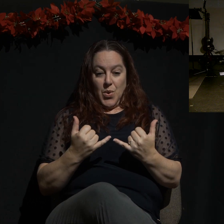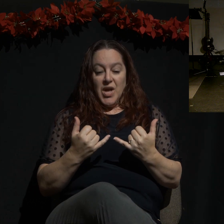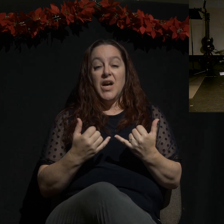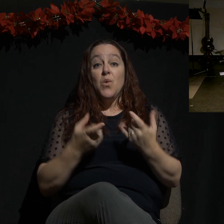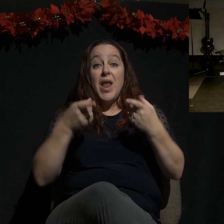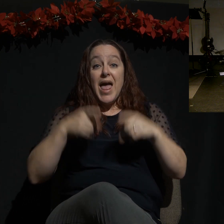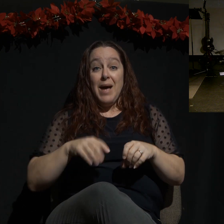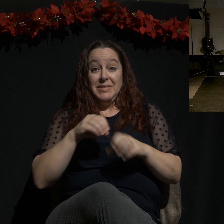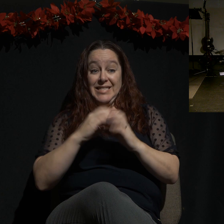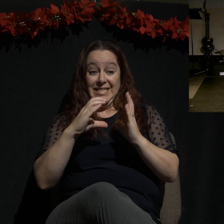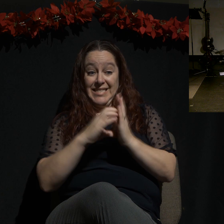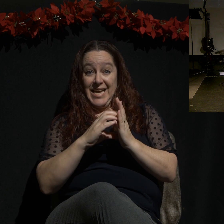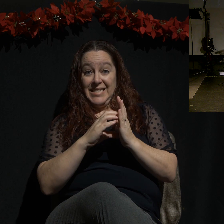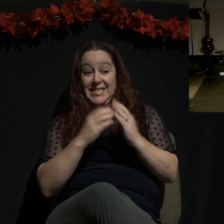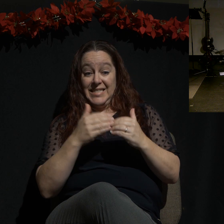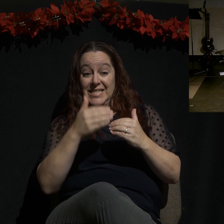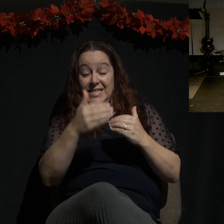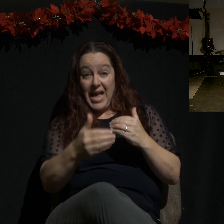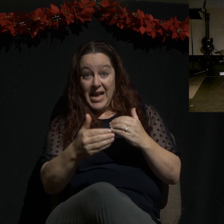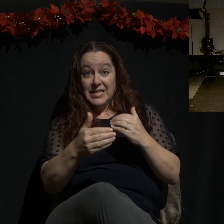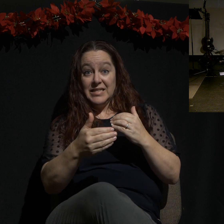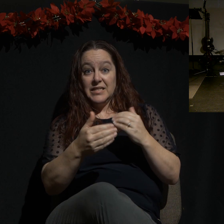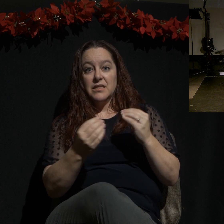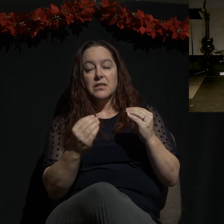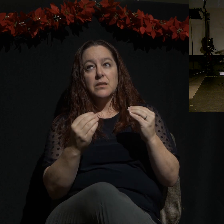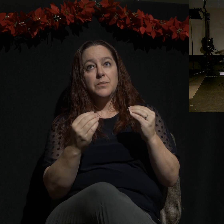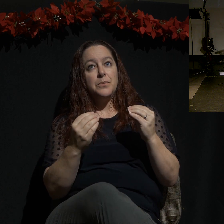text next all the more